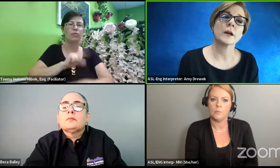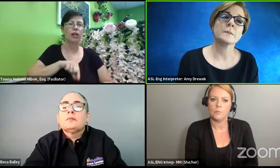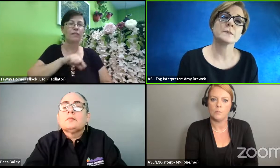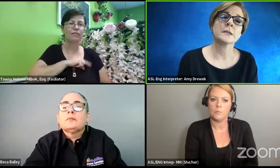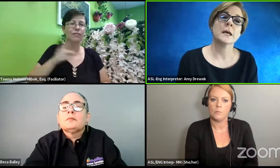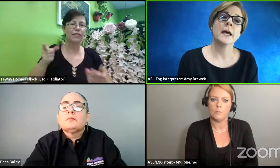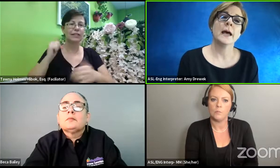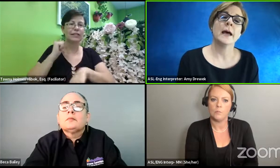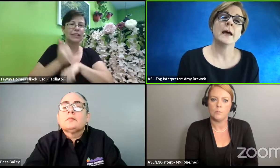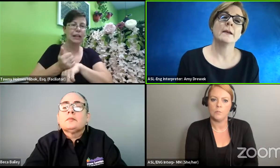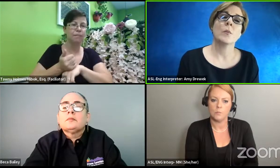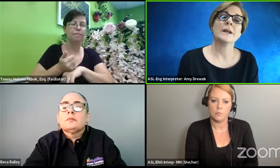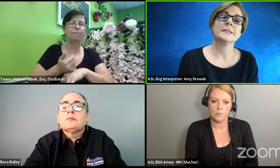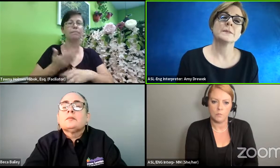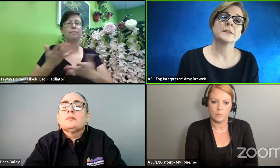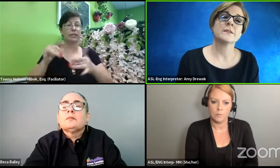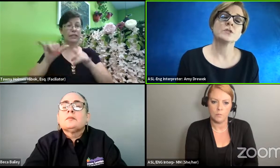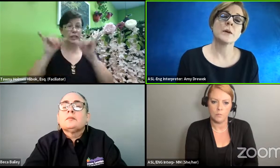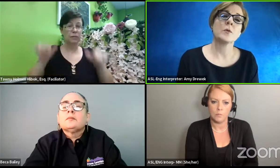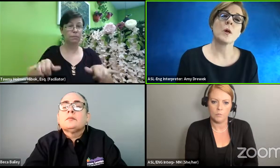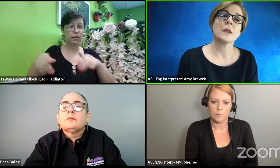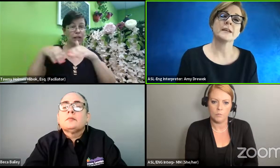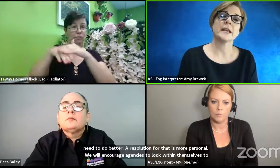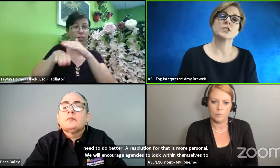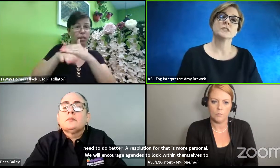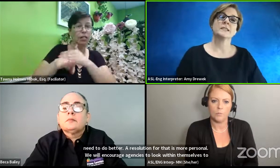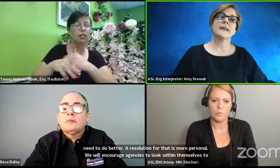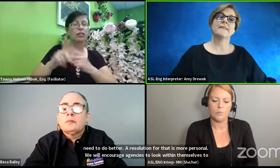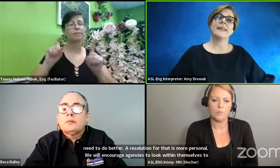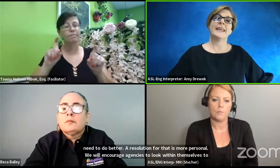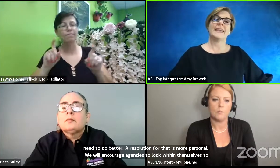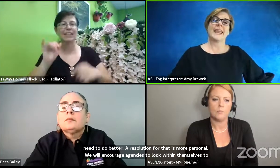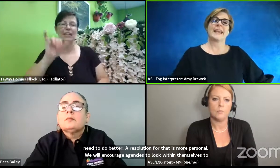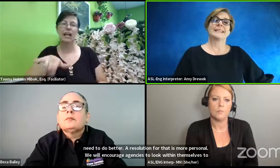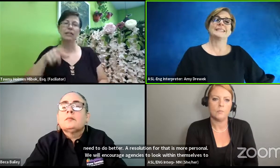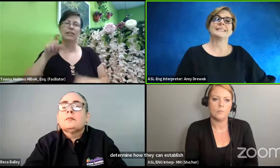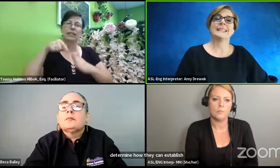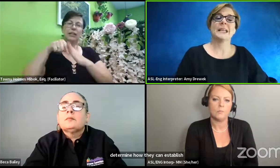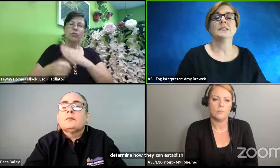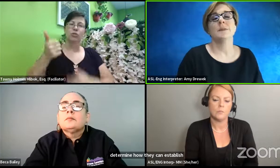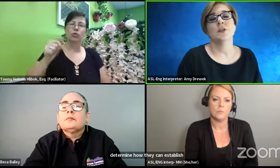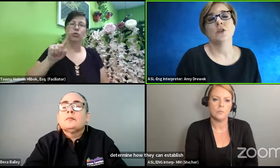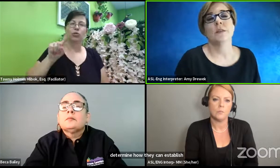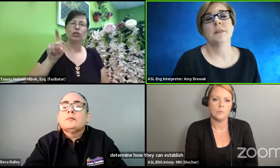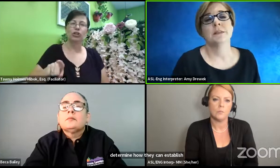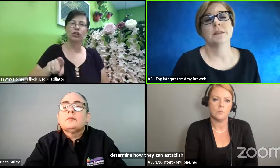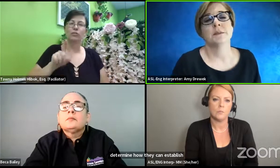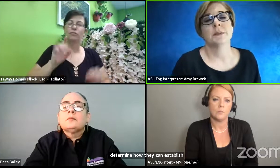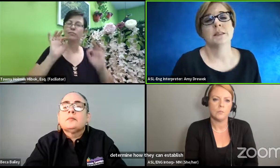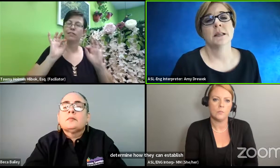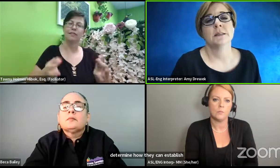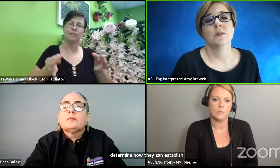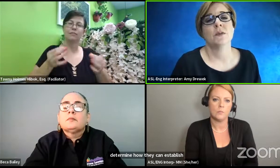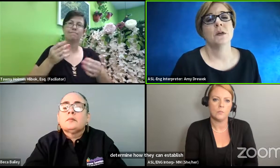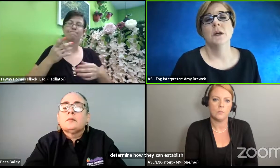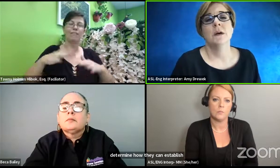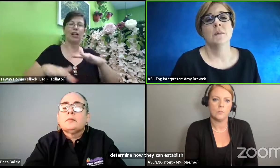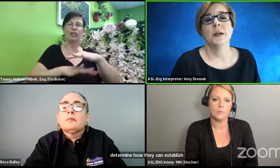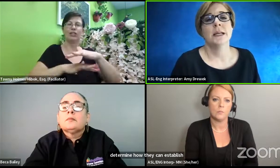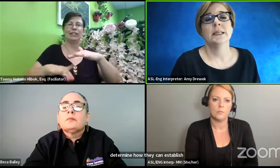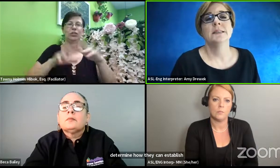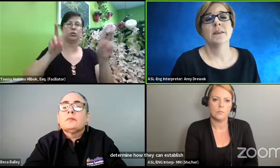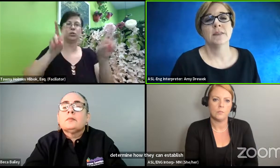establish programs and what types of job qualifications that they can set to make sure that the system is